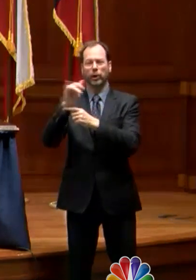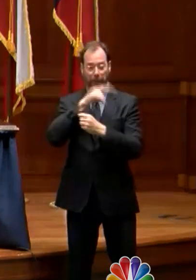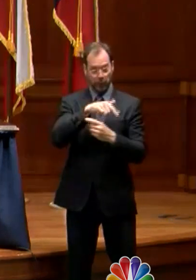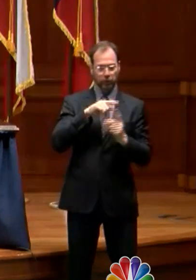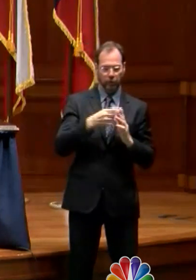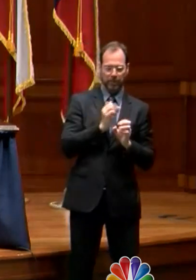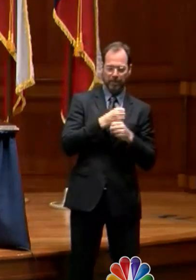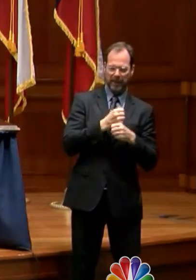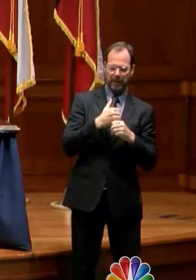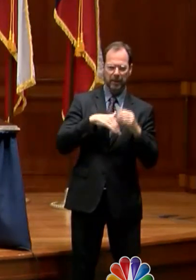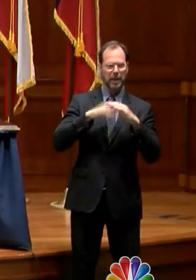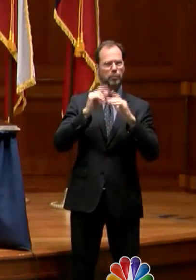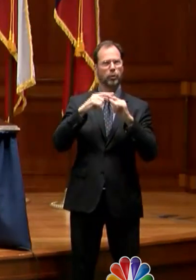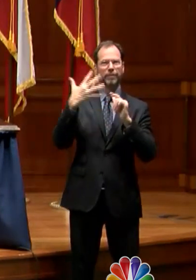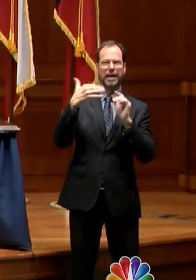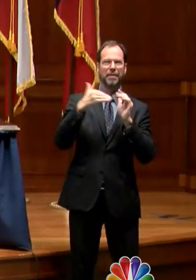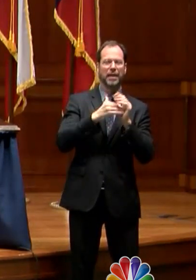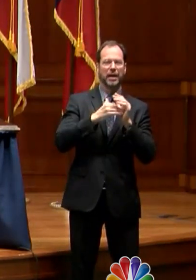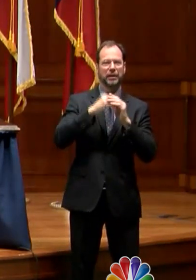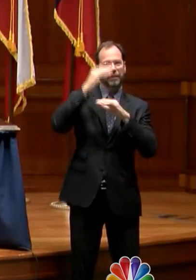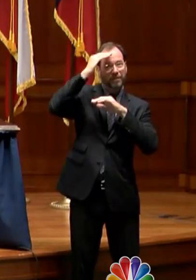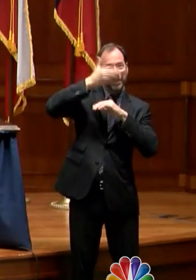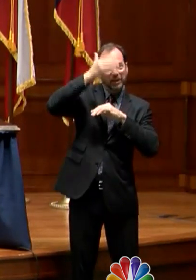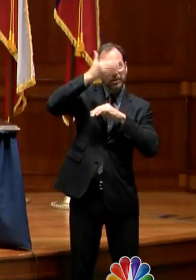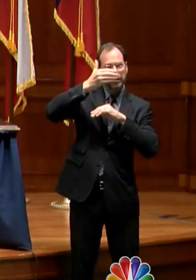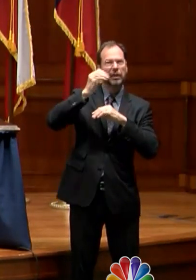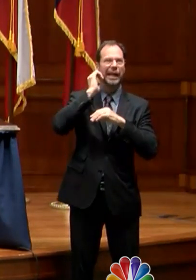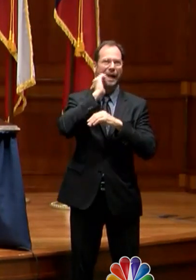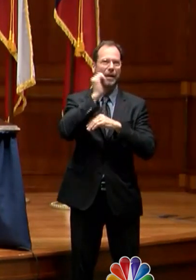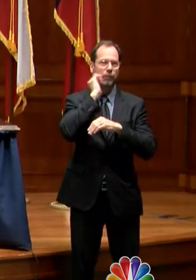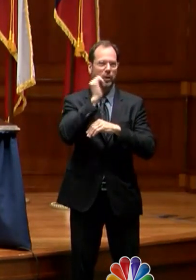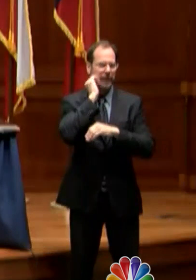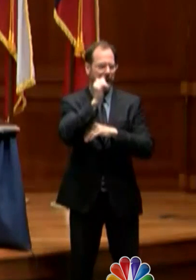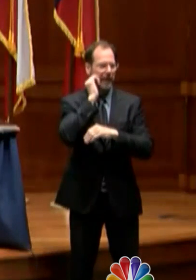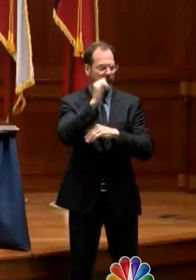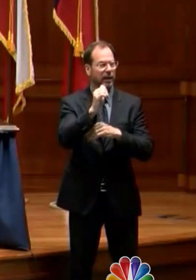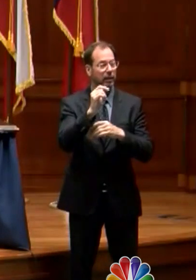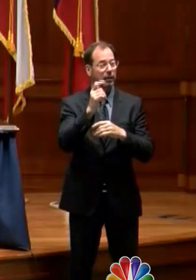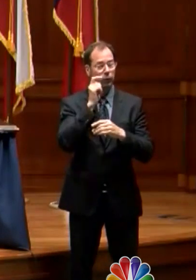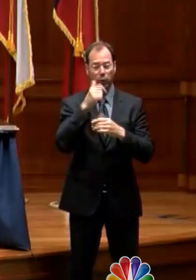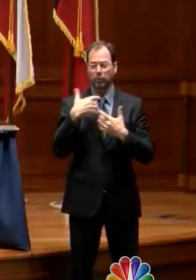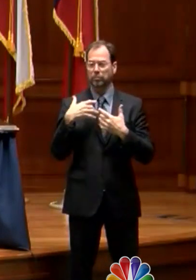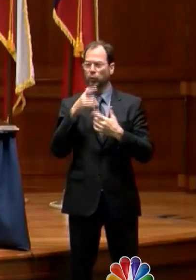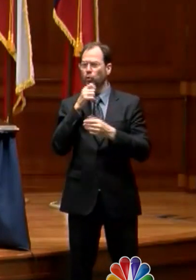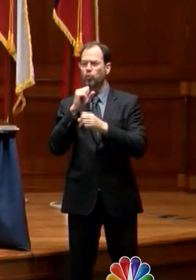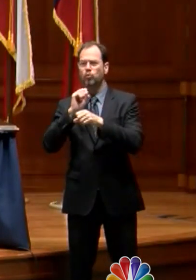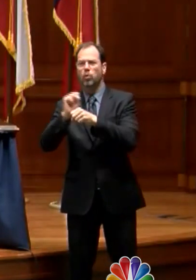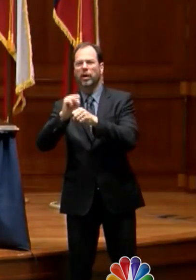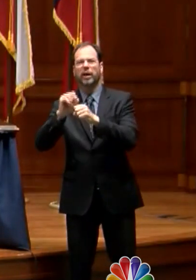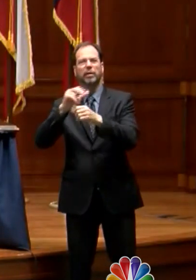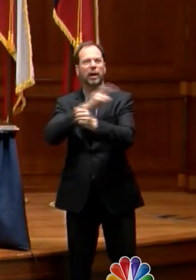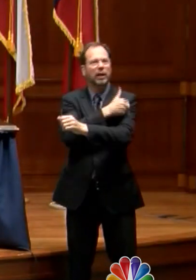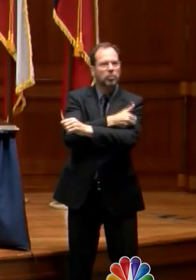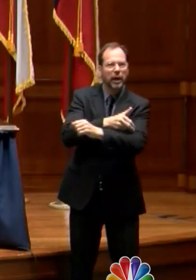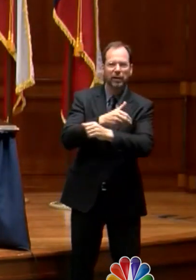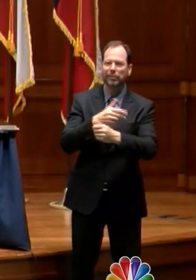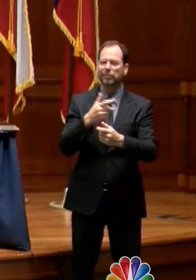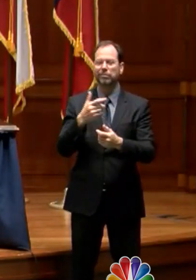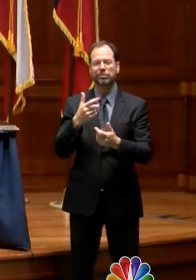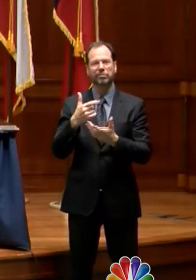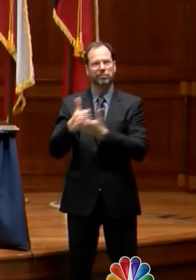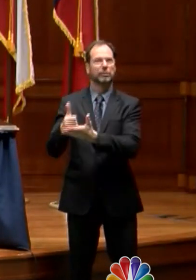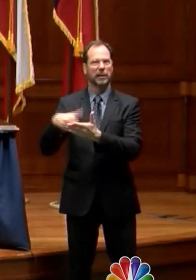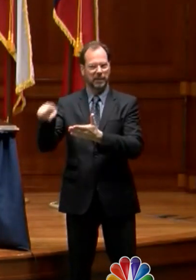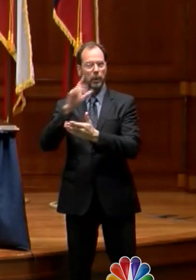to 5,000 face shields a day for healthcare workers in Texas for local and healthcare